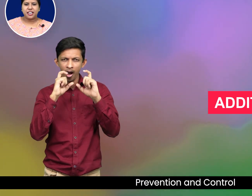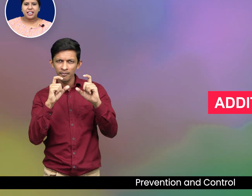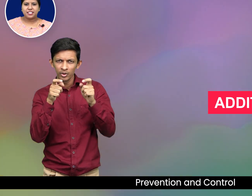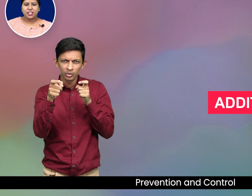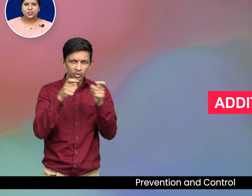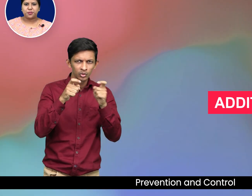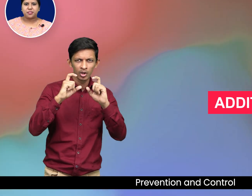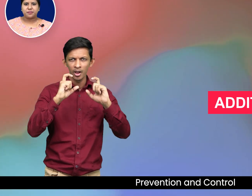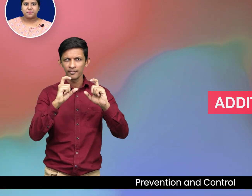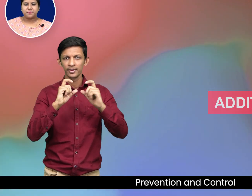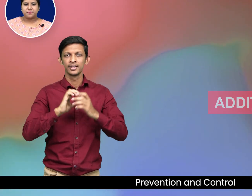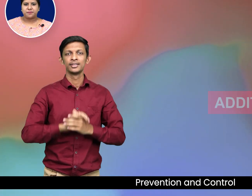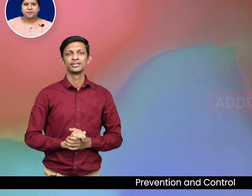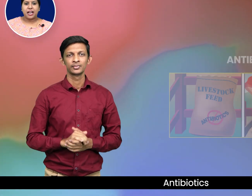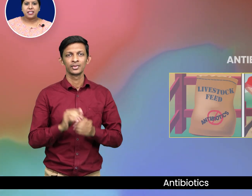Prevention and control.